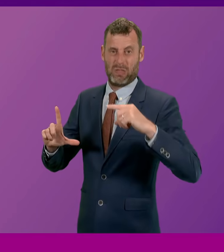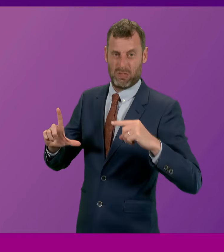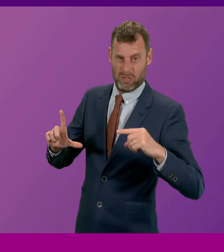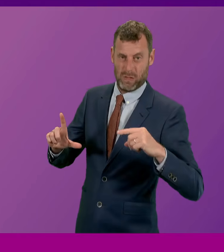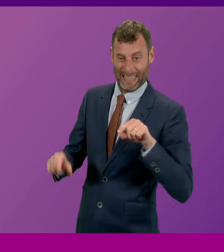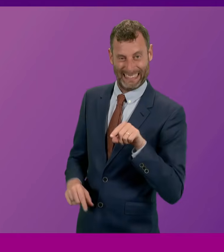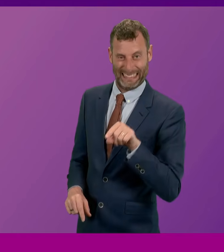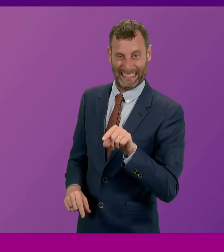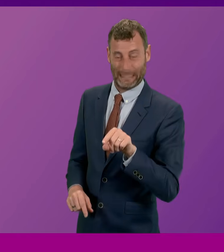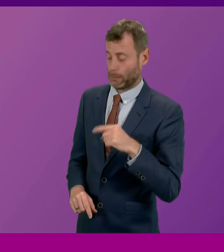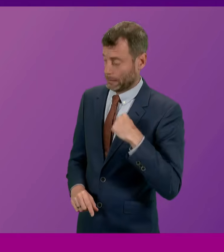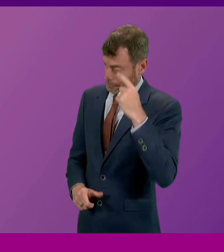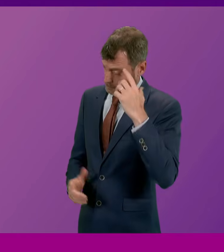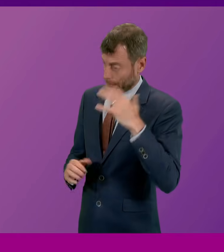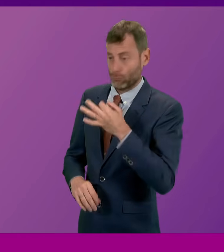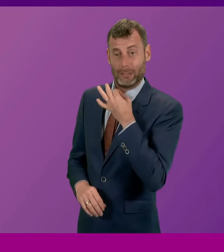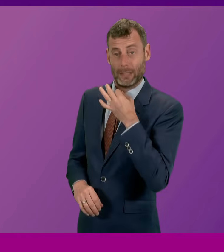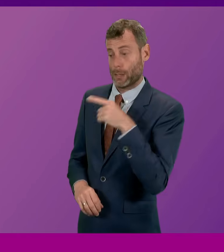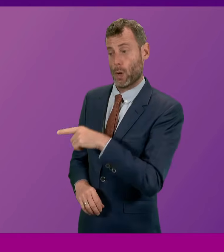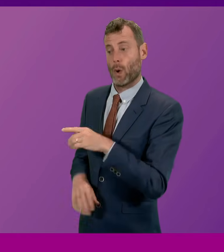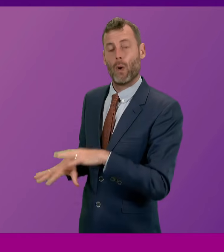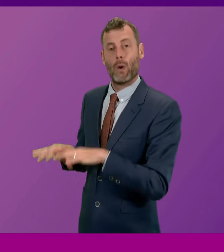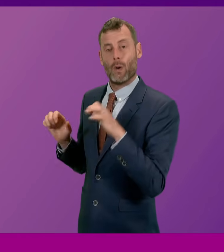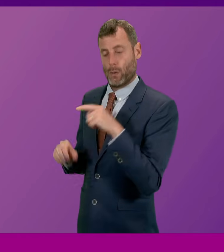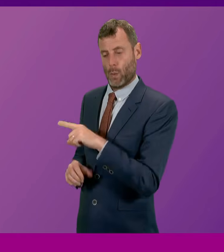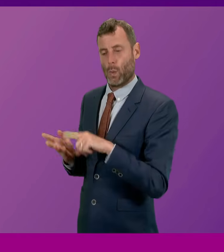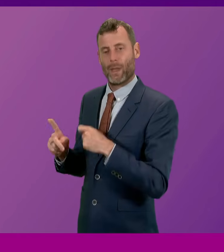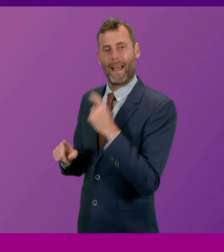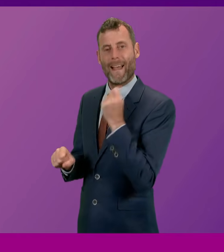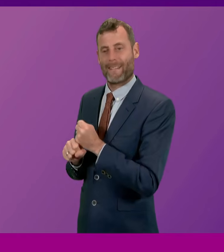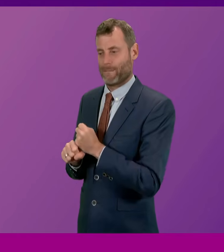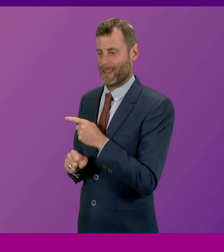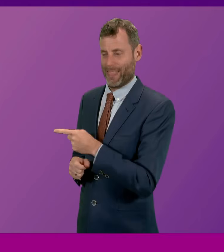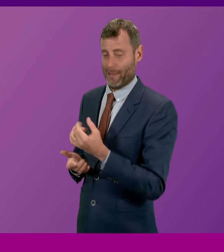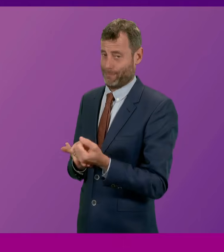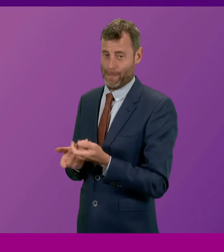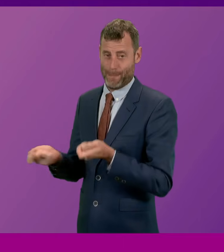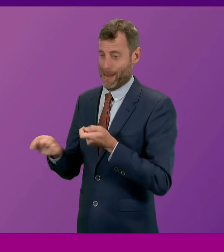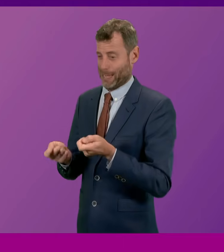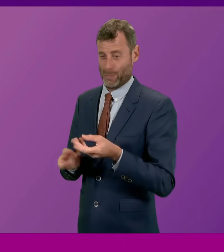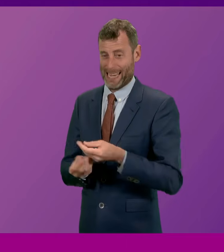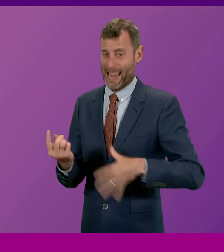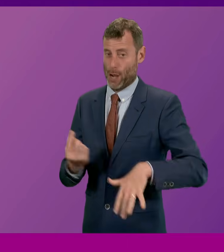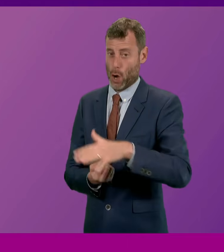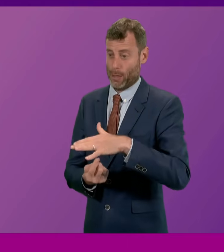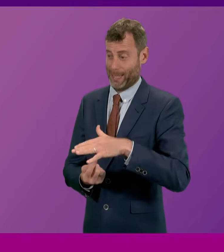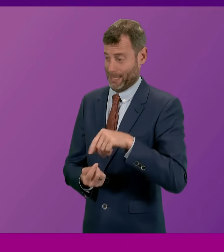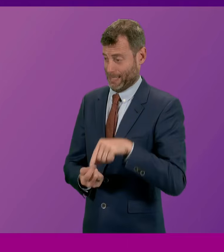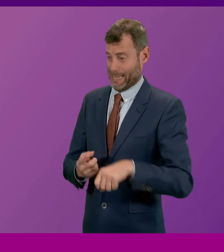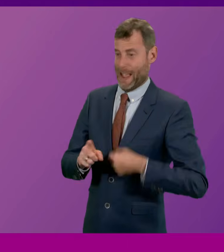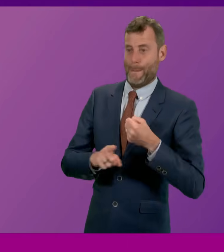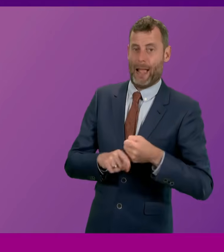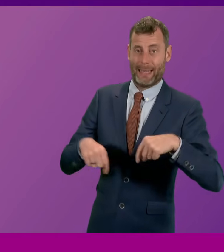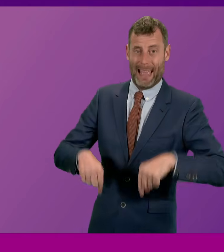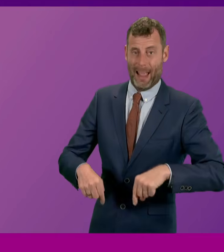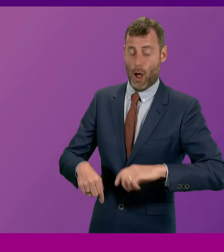the impact of Westminster economic mismanagement and the impact it will have on the ability of this SNP